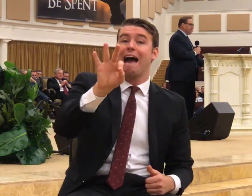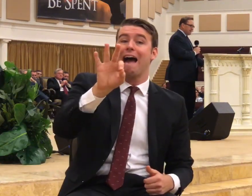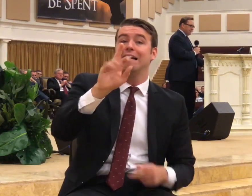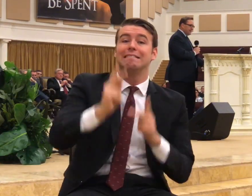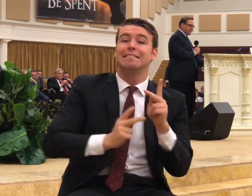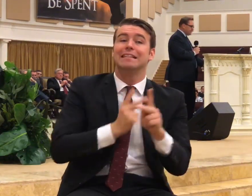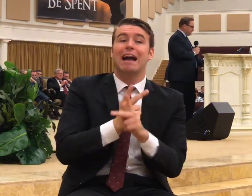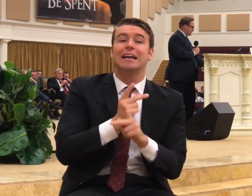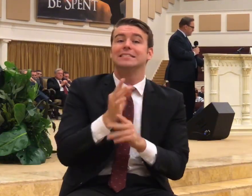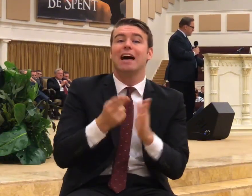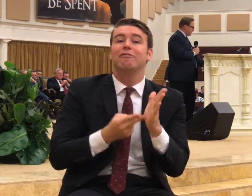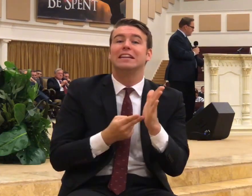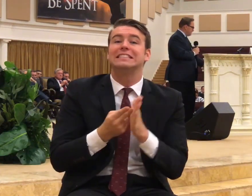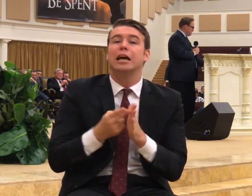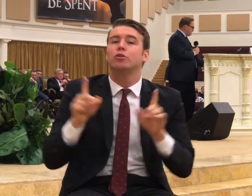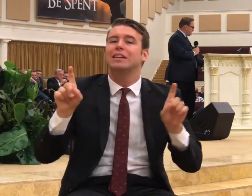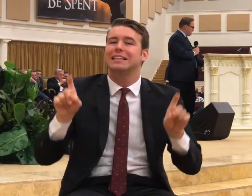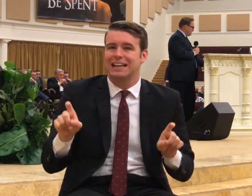kinds of integrity tests.